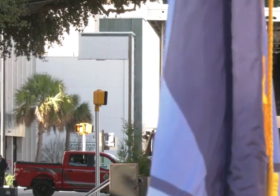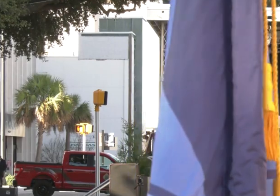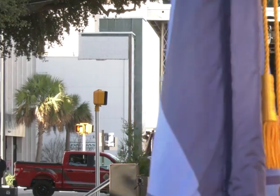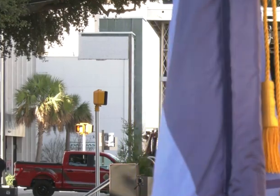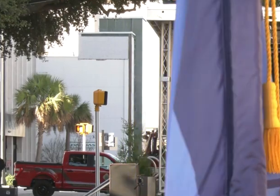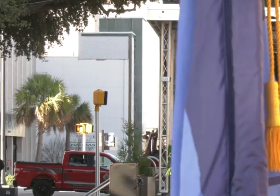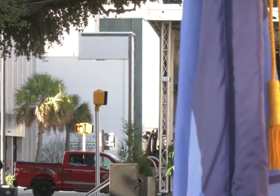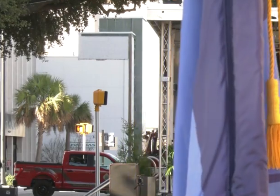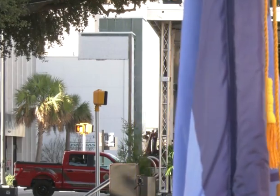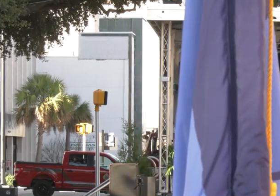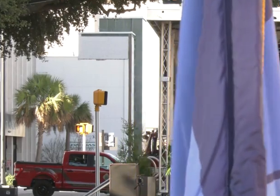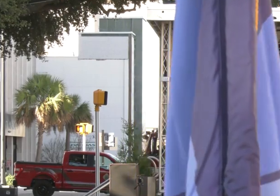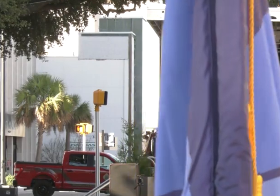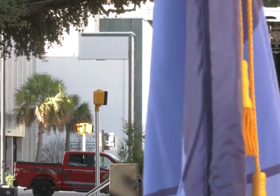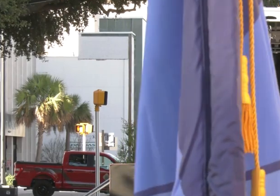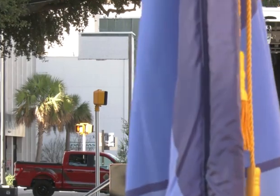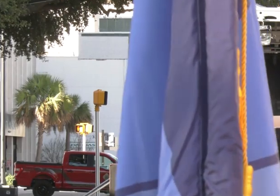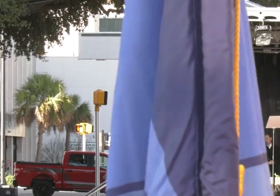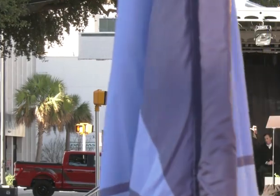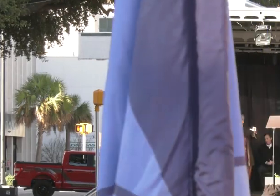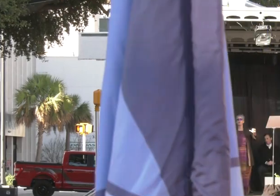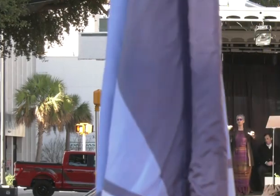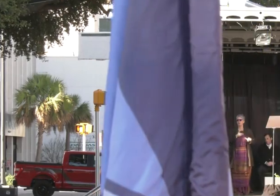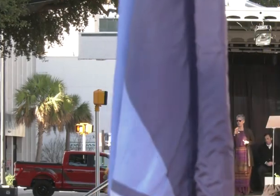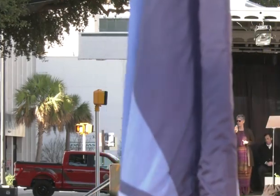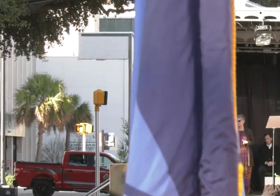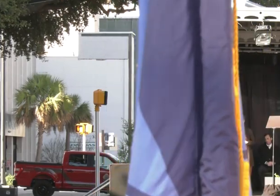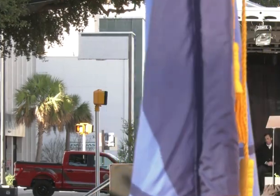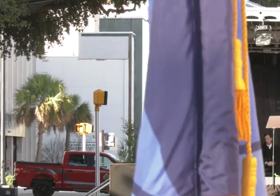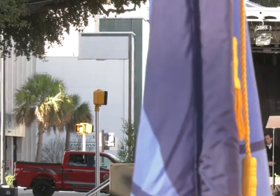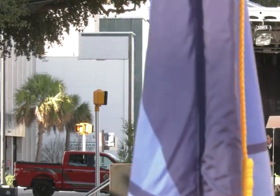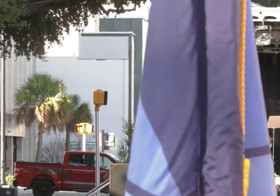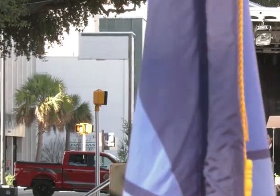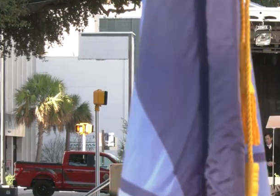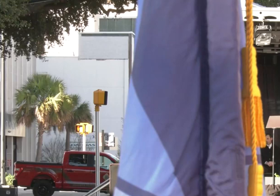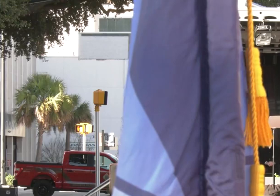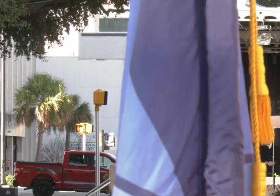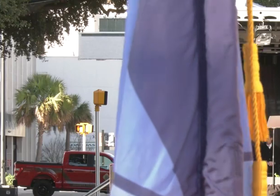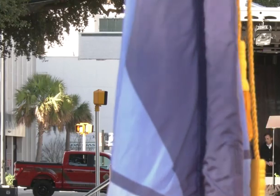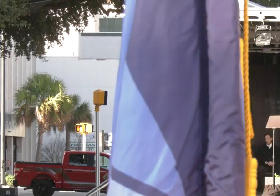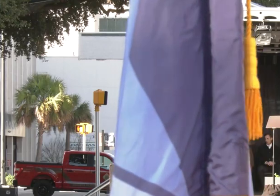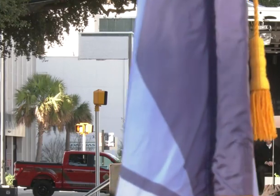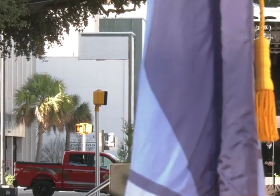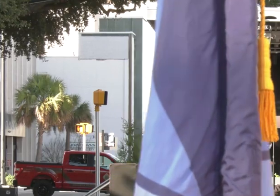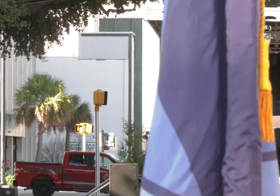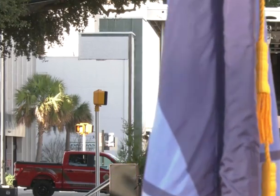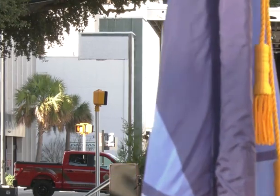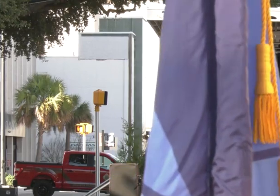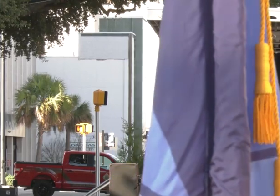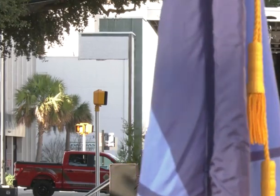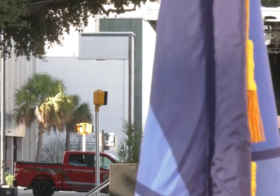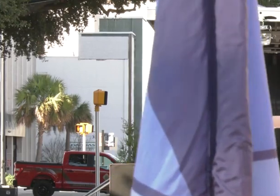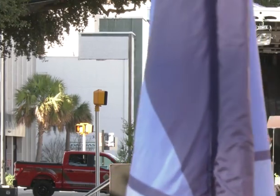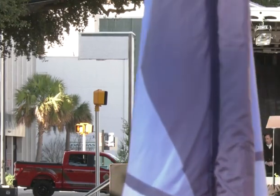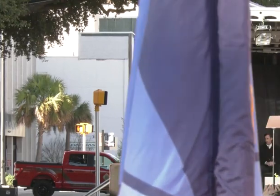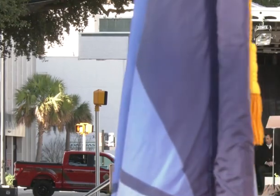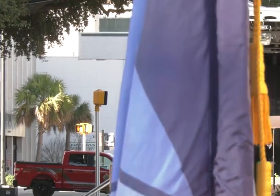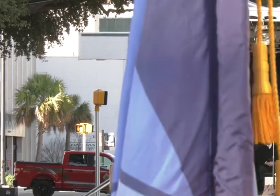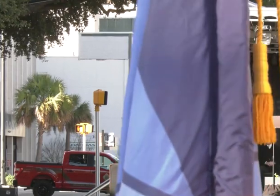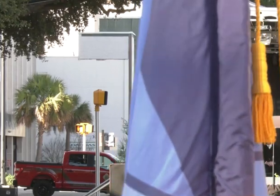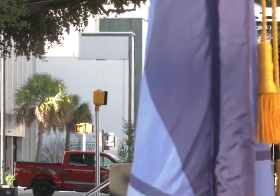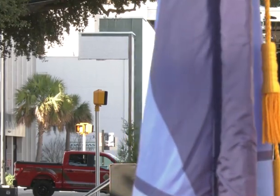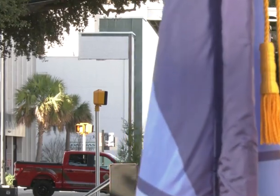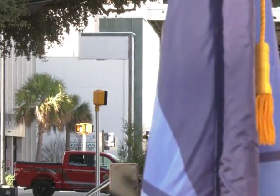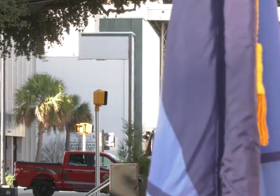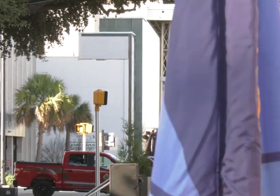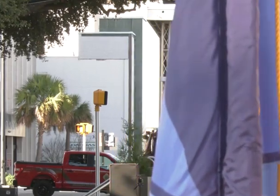to welcome Bishop Theodore Jenkins Sr., the presiding bishop of the Progressive Church of our Lord Jesus Christ